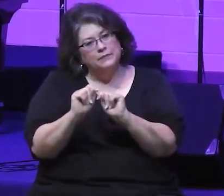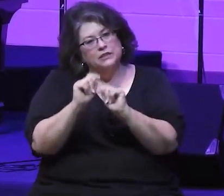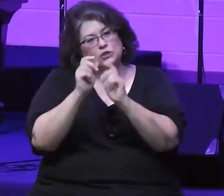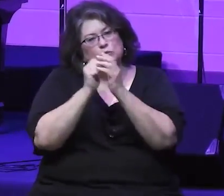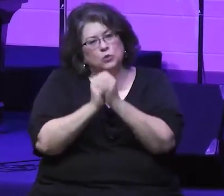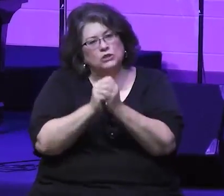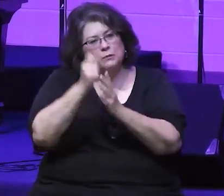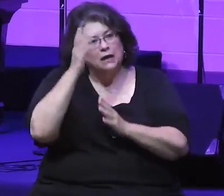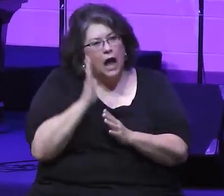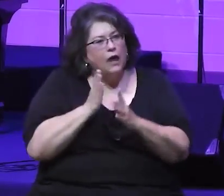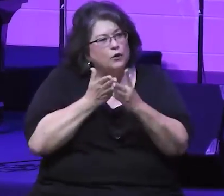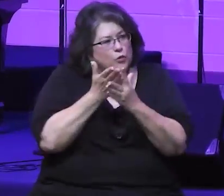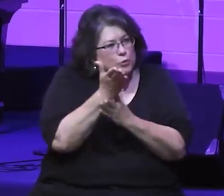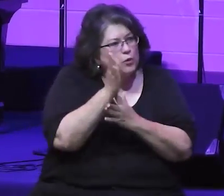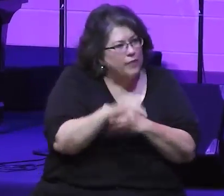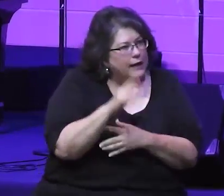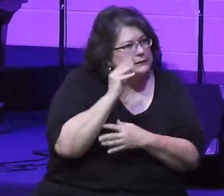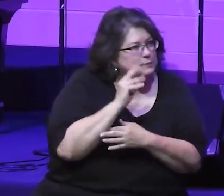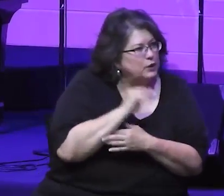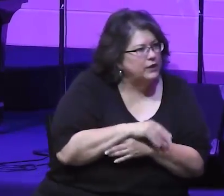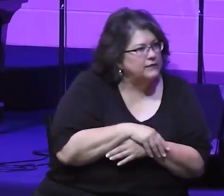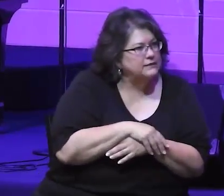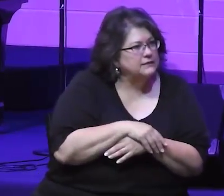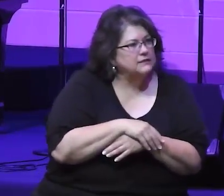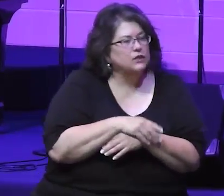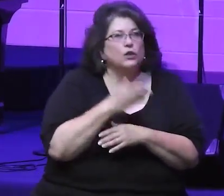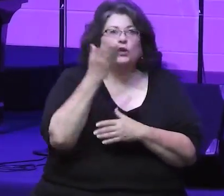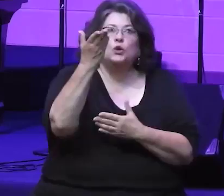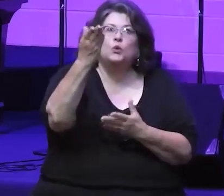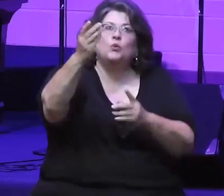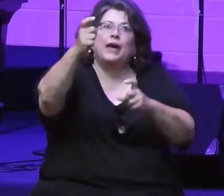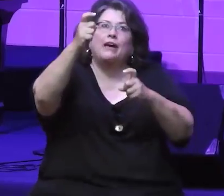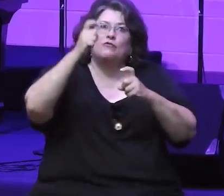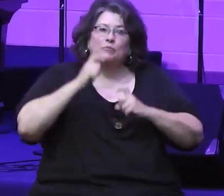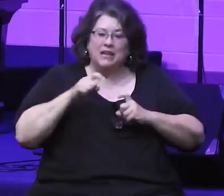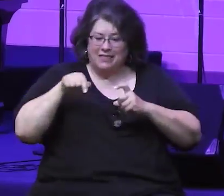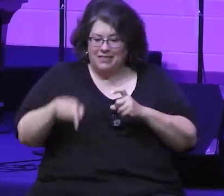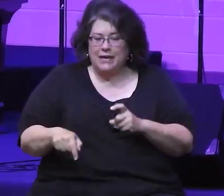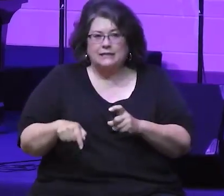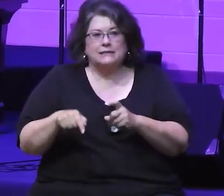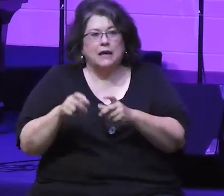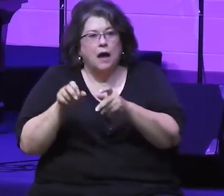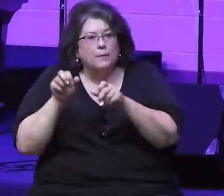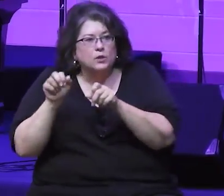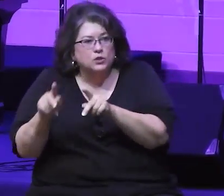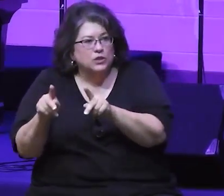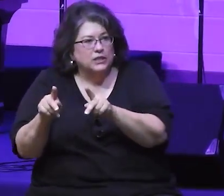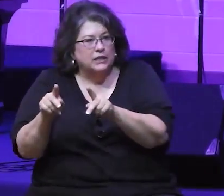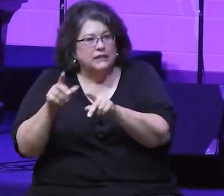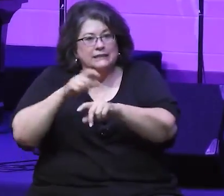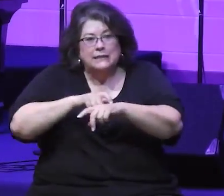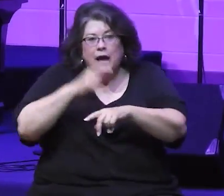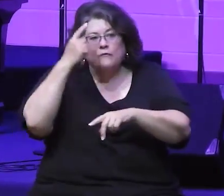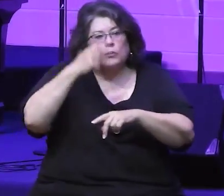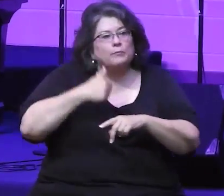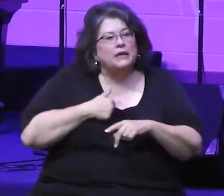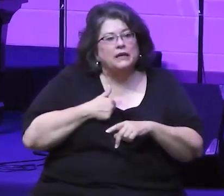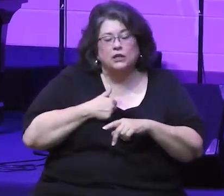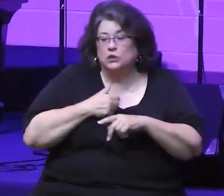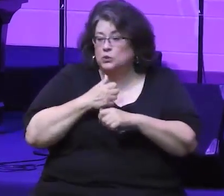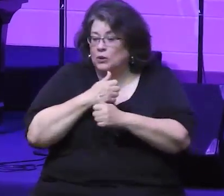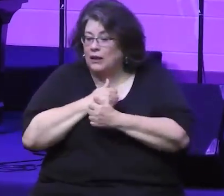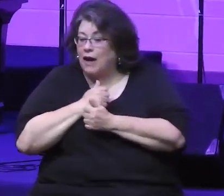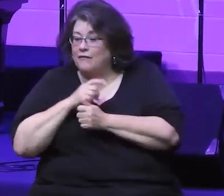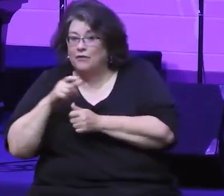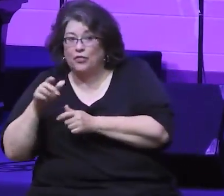a certain way. You gave me a coach's disposition. And it's an attempt to love these girls and to love their family, because I'm